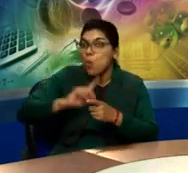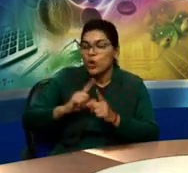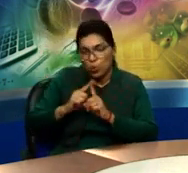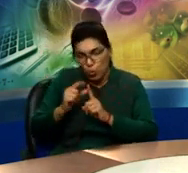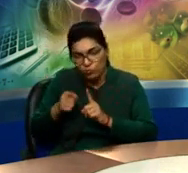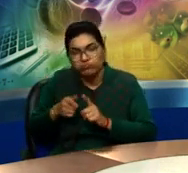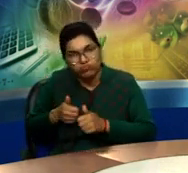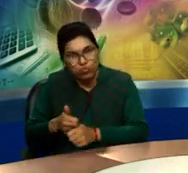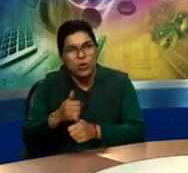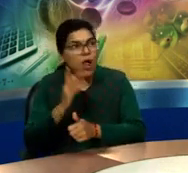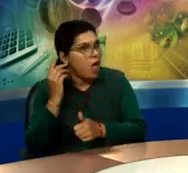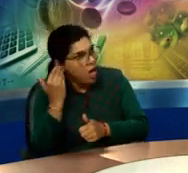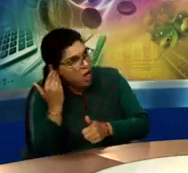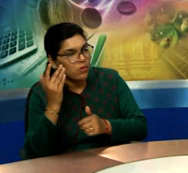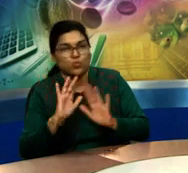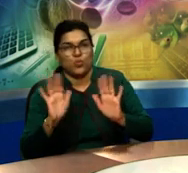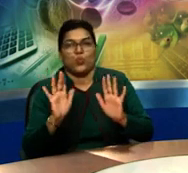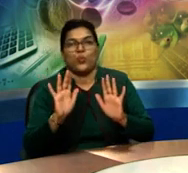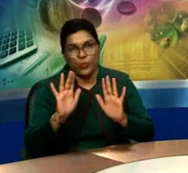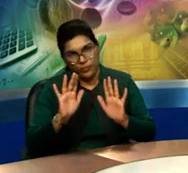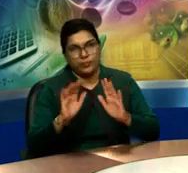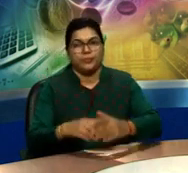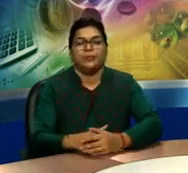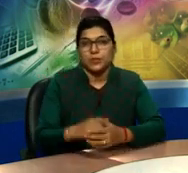show any favoritism towards any work.